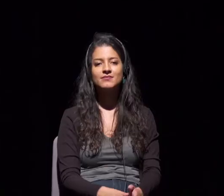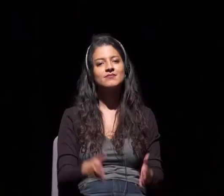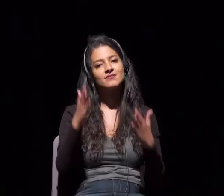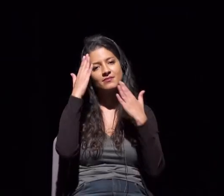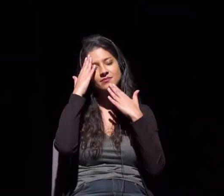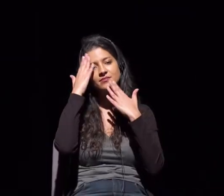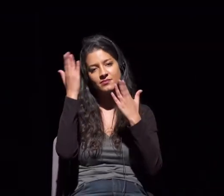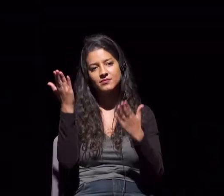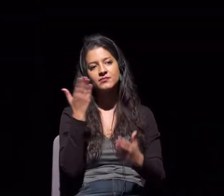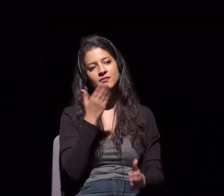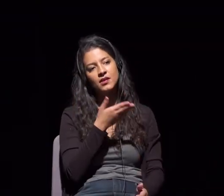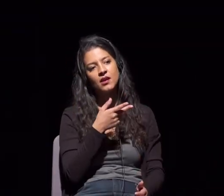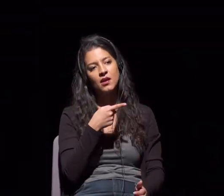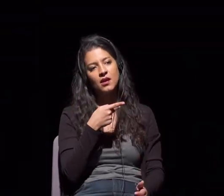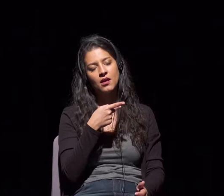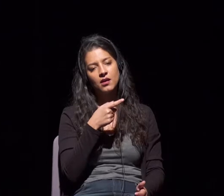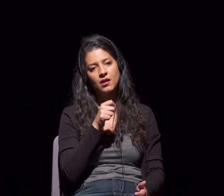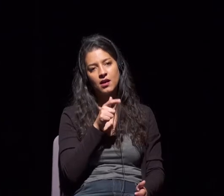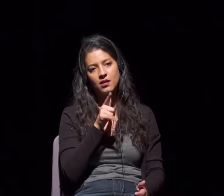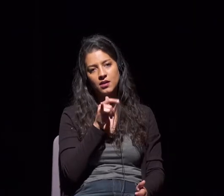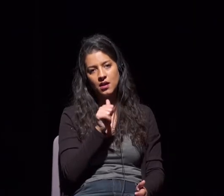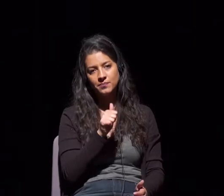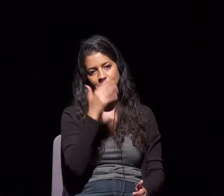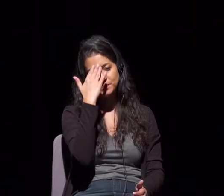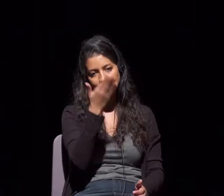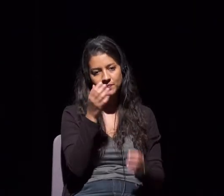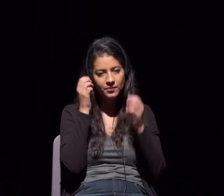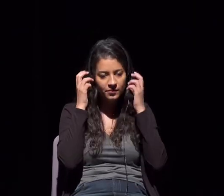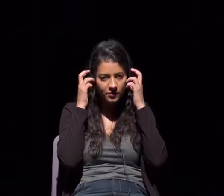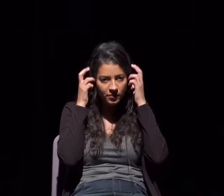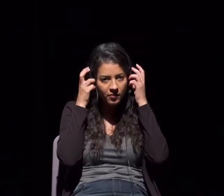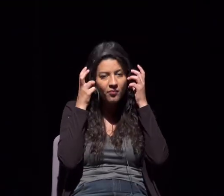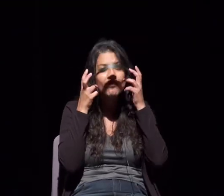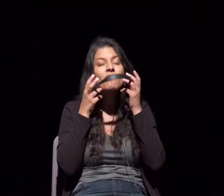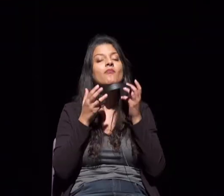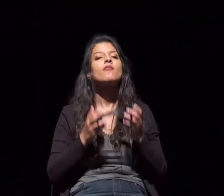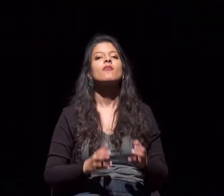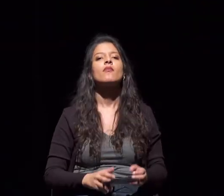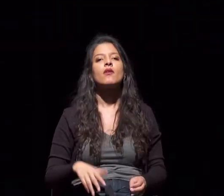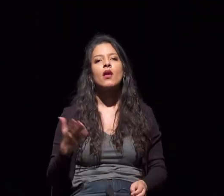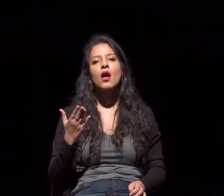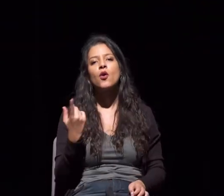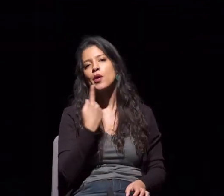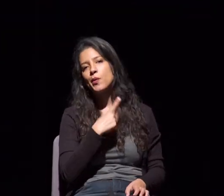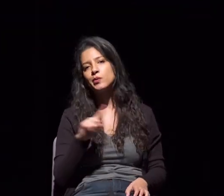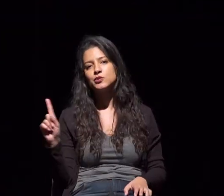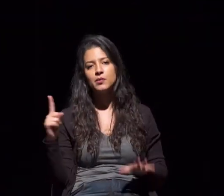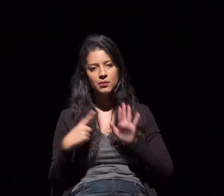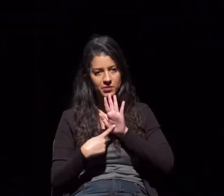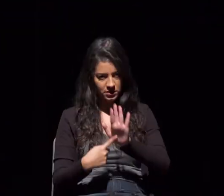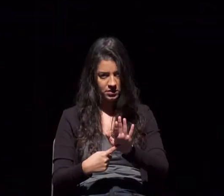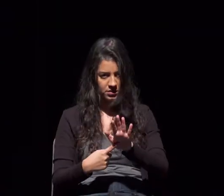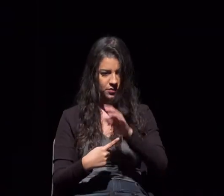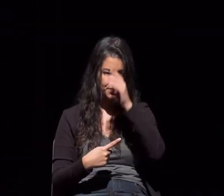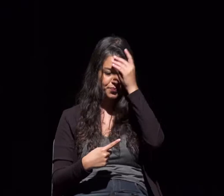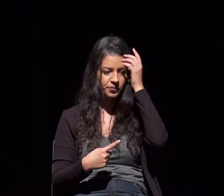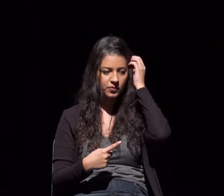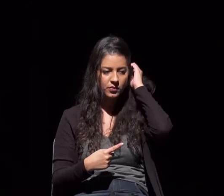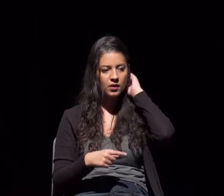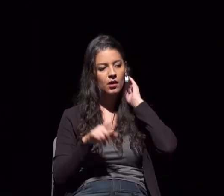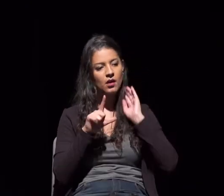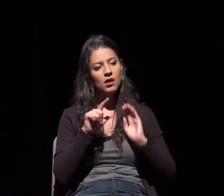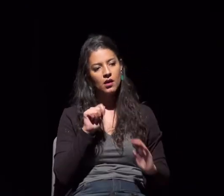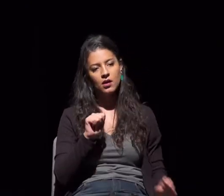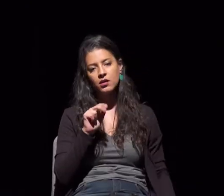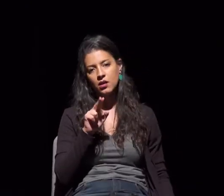Obrigada, Kalia. Nós vamos agora para última apresentação da manhã com o Neil Lawrence. O Neil